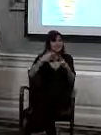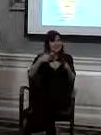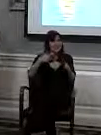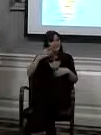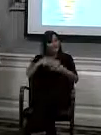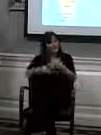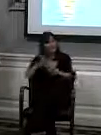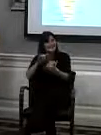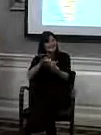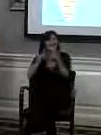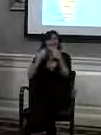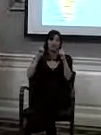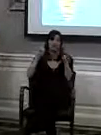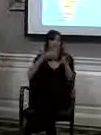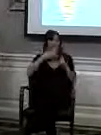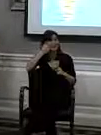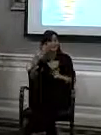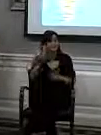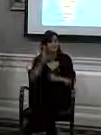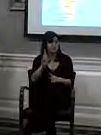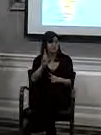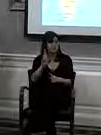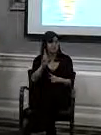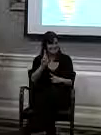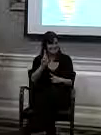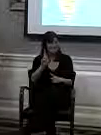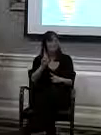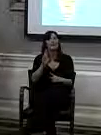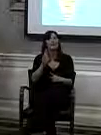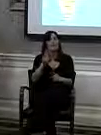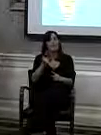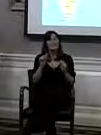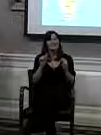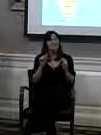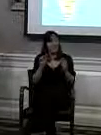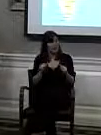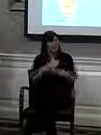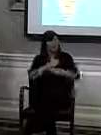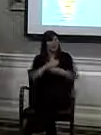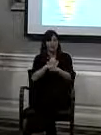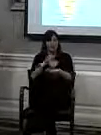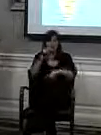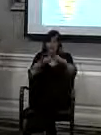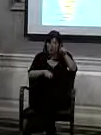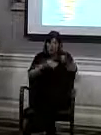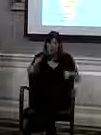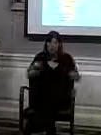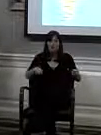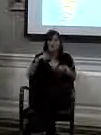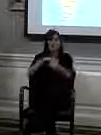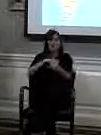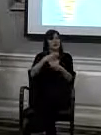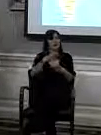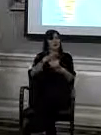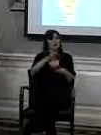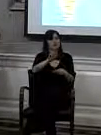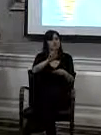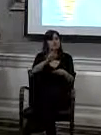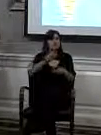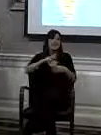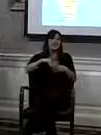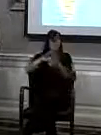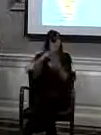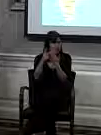rights. Indeed, these processes of adaptation can generate greater variation among human rights education initiatives. If pressure from